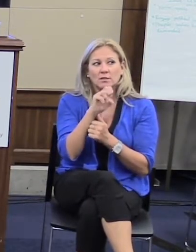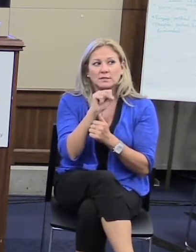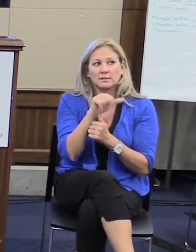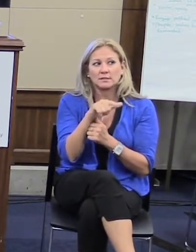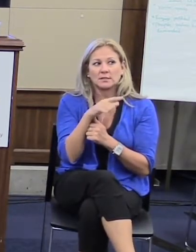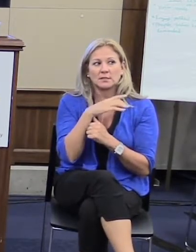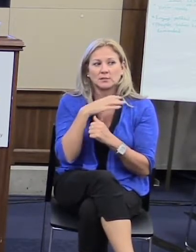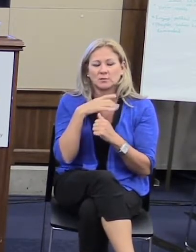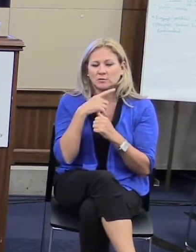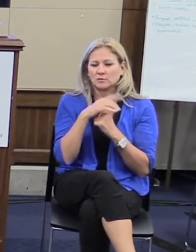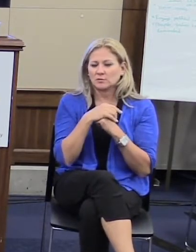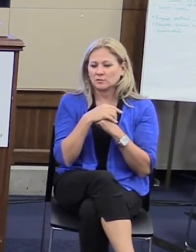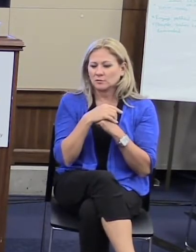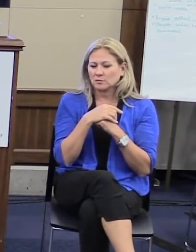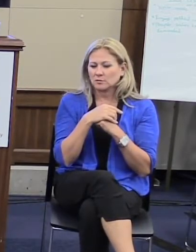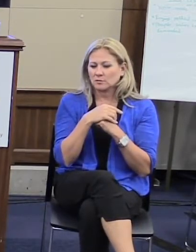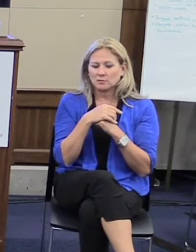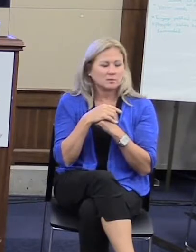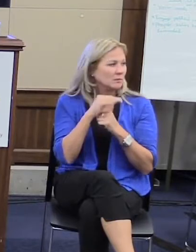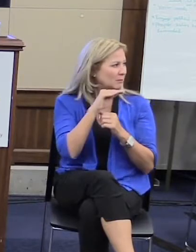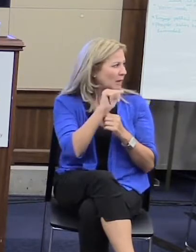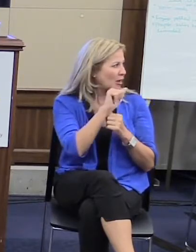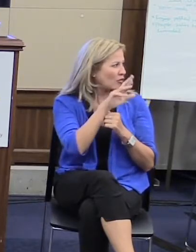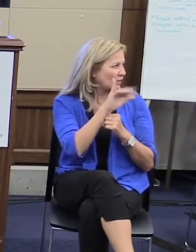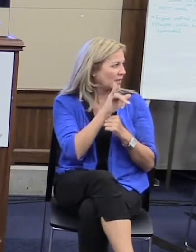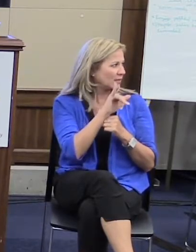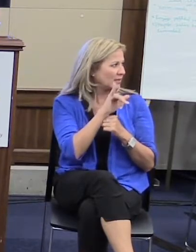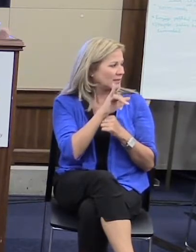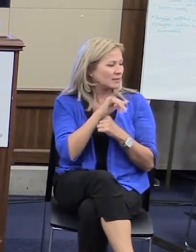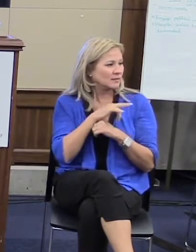the seven agencies. Mary, was that her name, right?